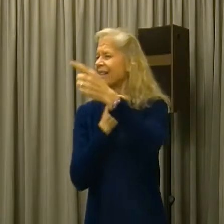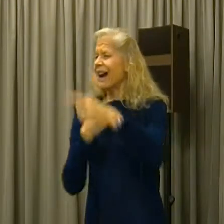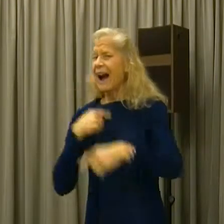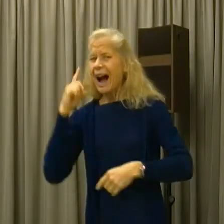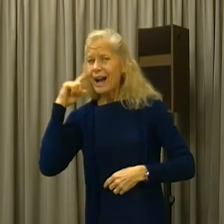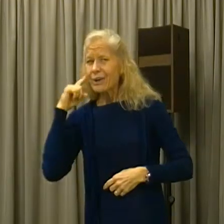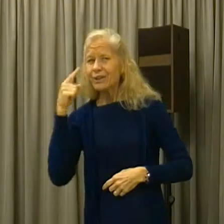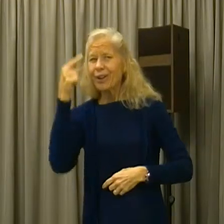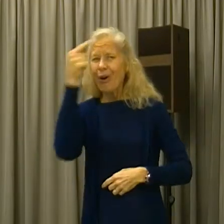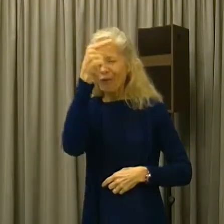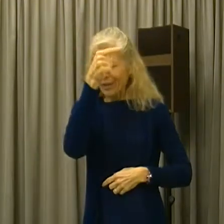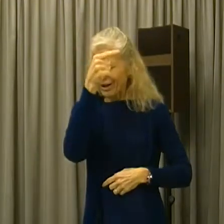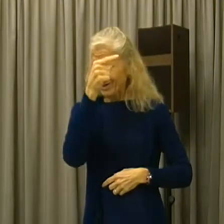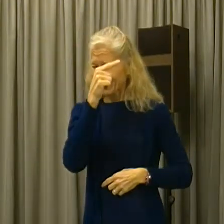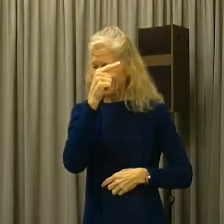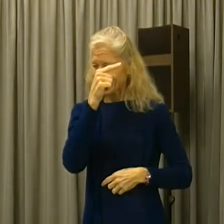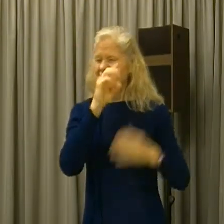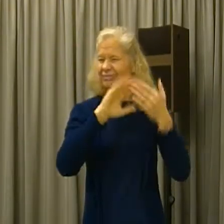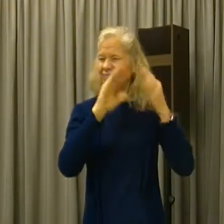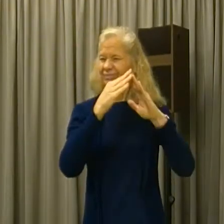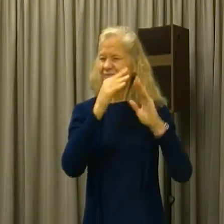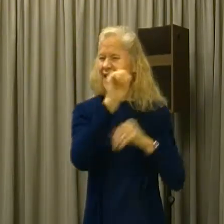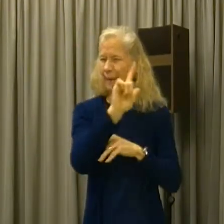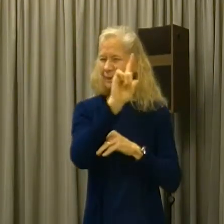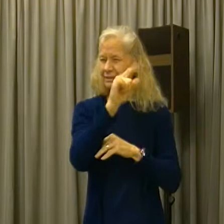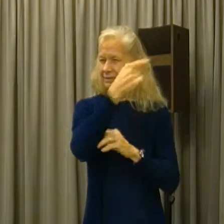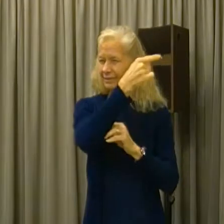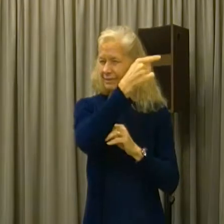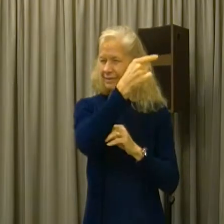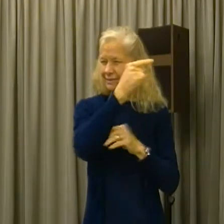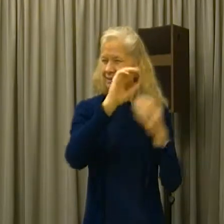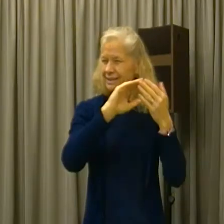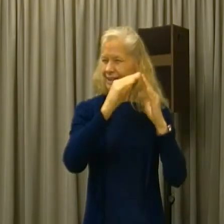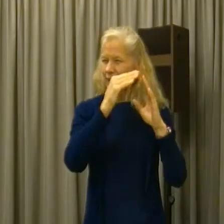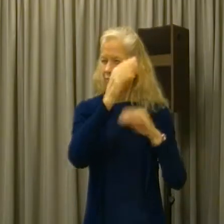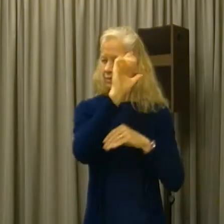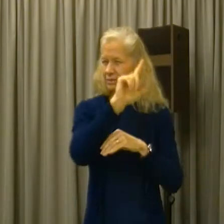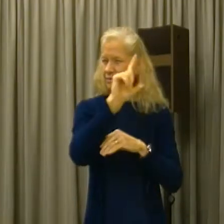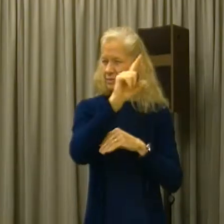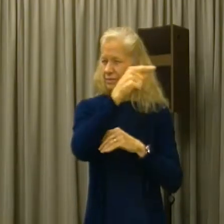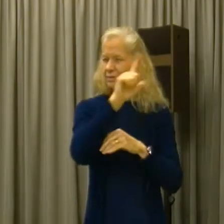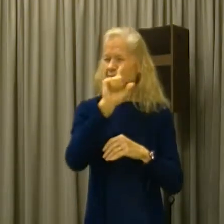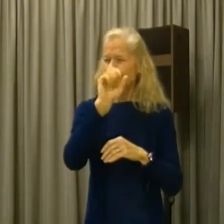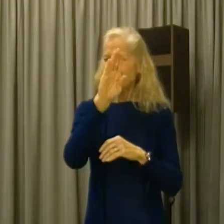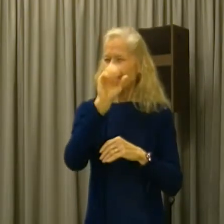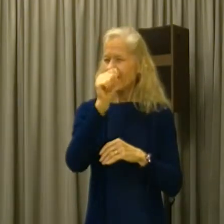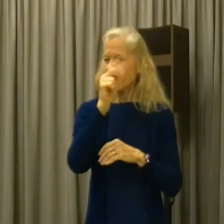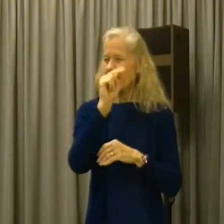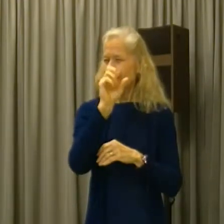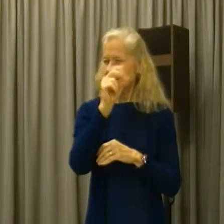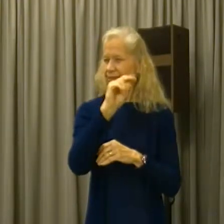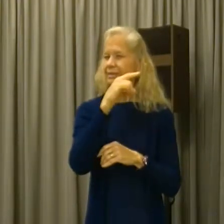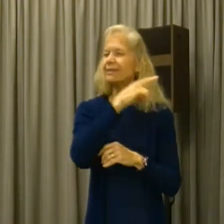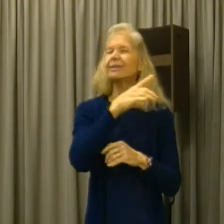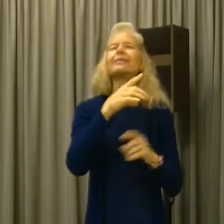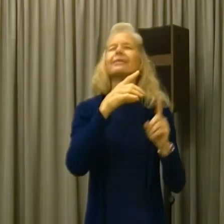might be able to go home. Okay. The biggest thing is just getting around and taking care of himself. So. All right. But he's